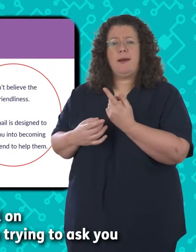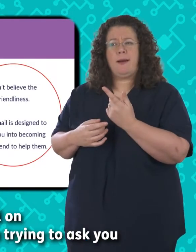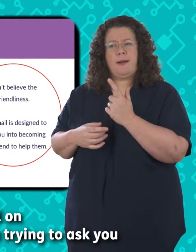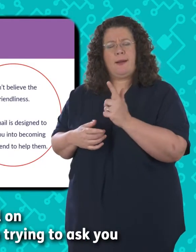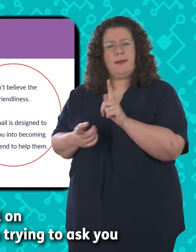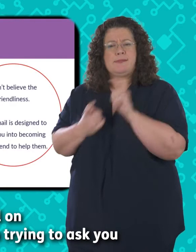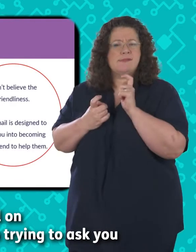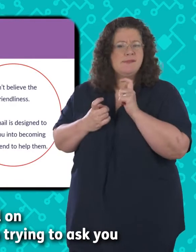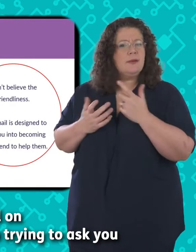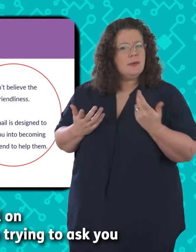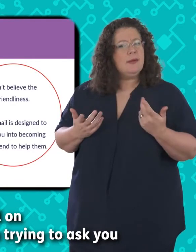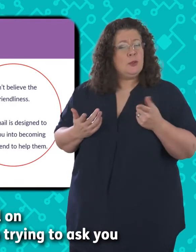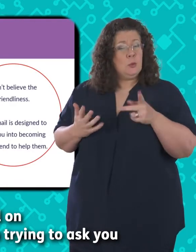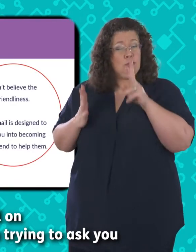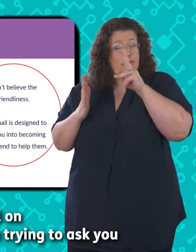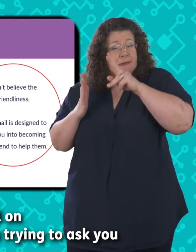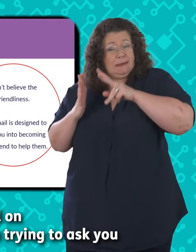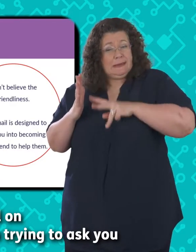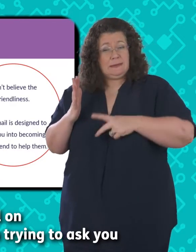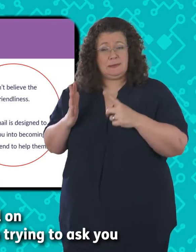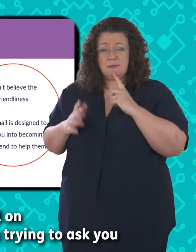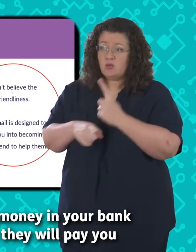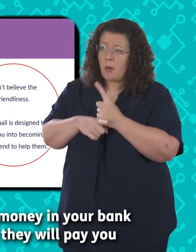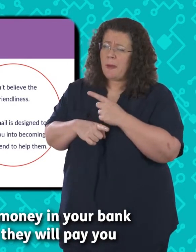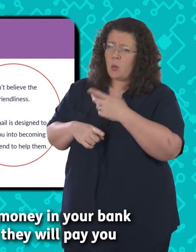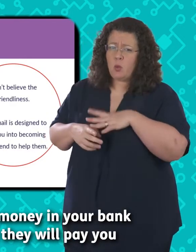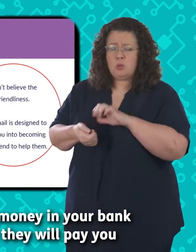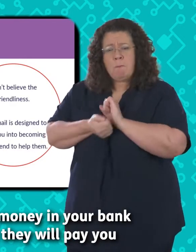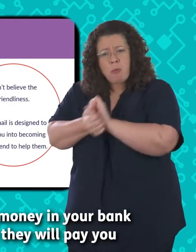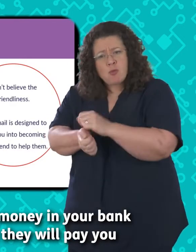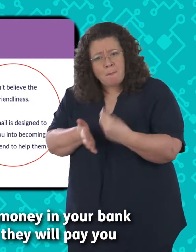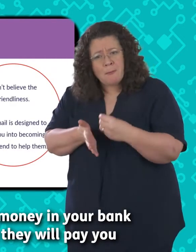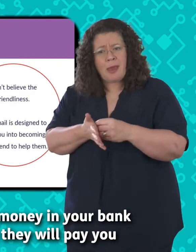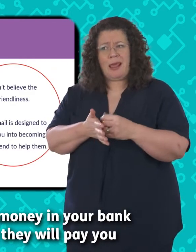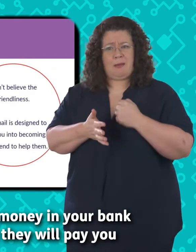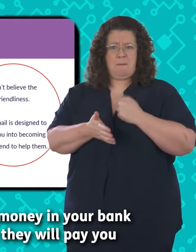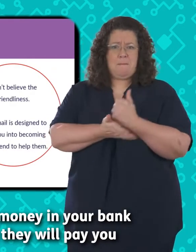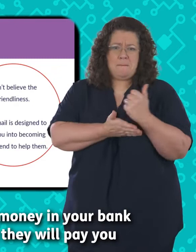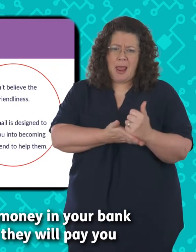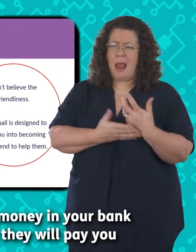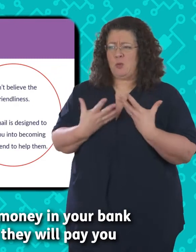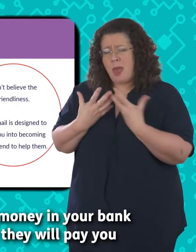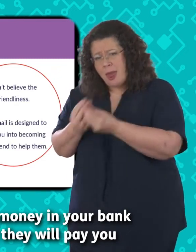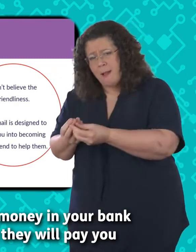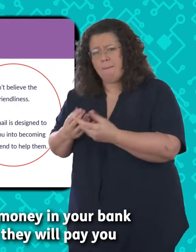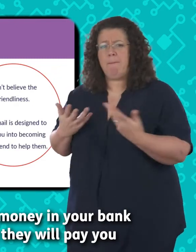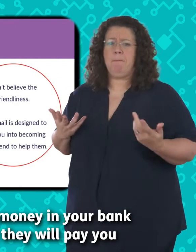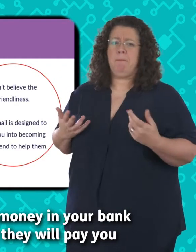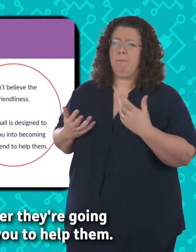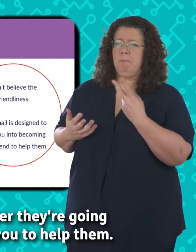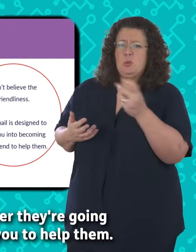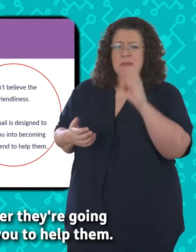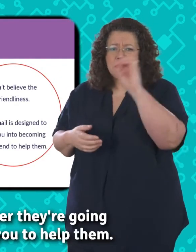you. You'll read on and you'll see that it's trying to ask you to borrow some of their money in your bank to help them out, and they will pay